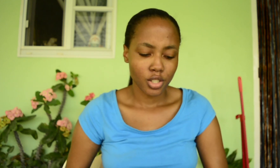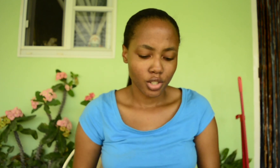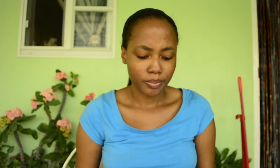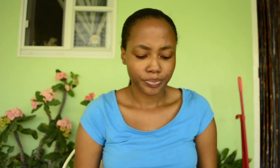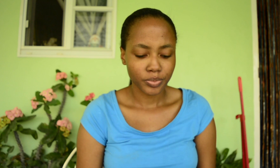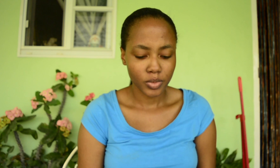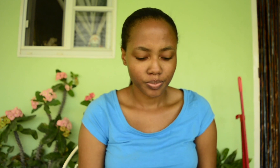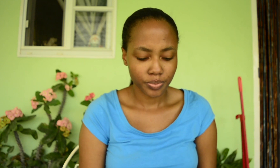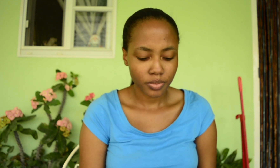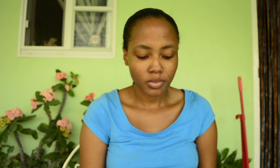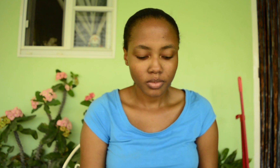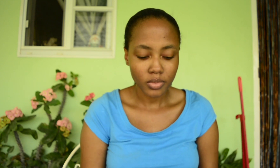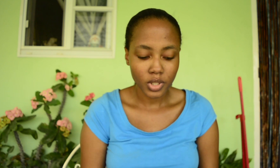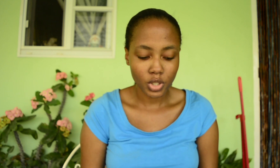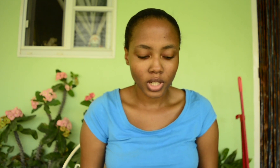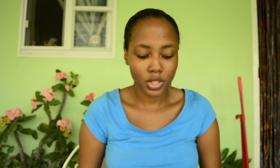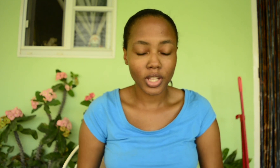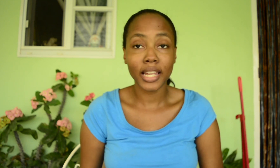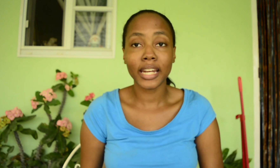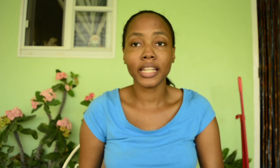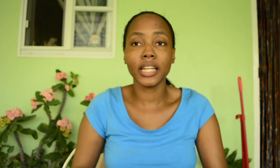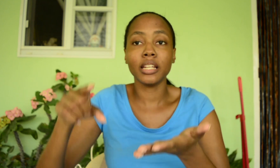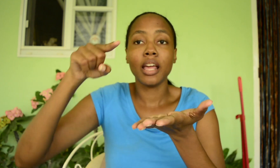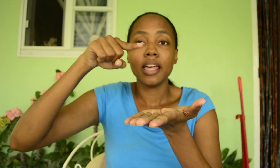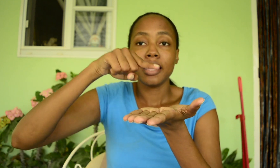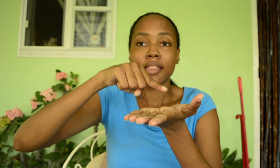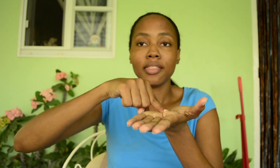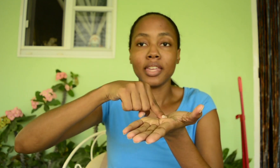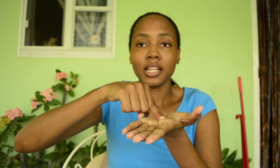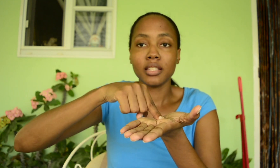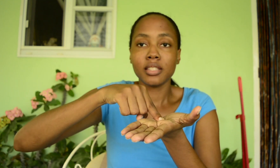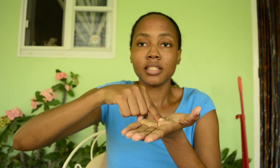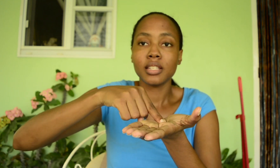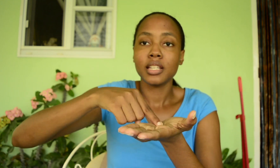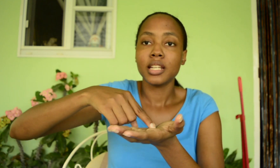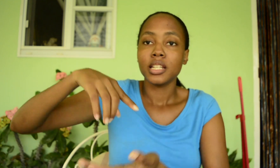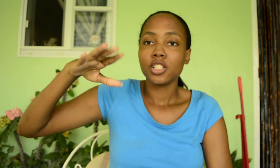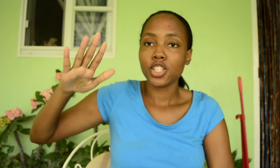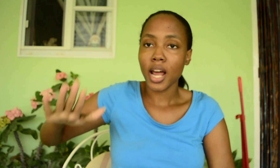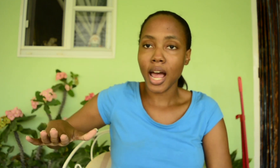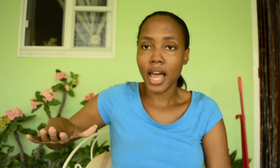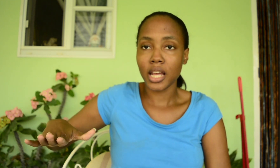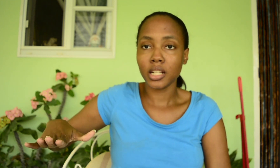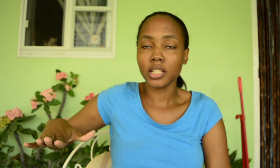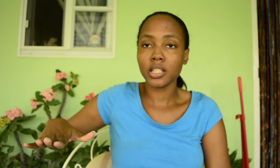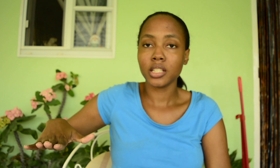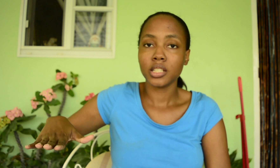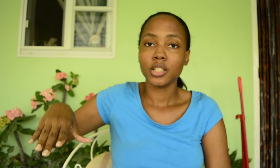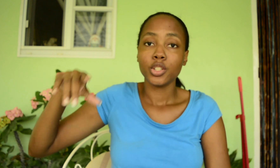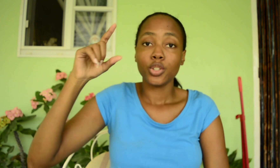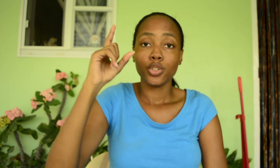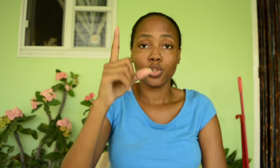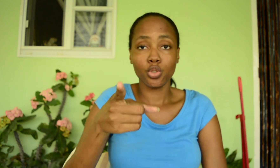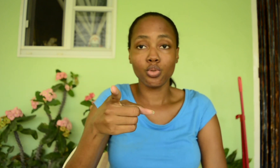message. So let's do that line again. This child